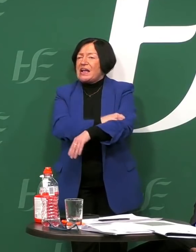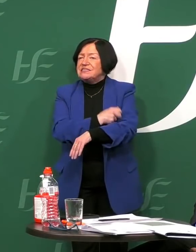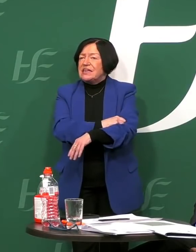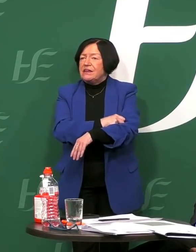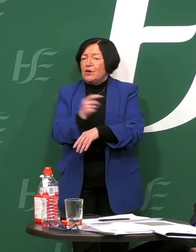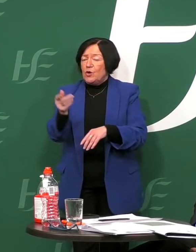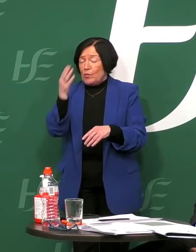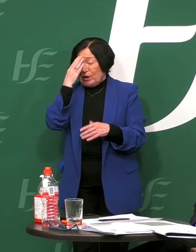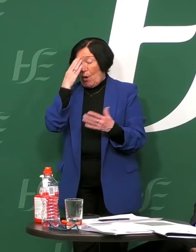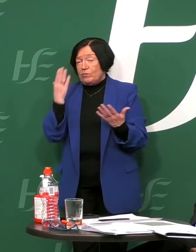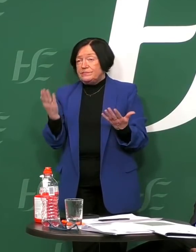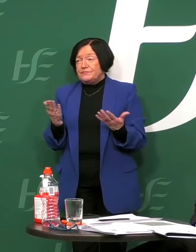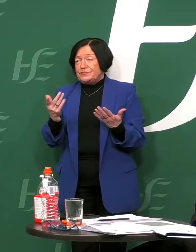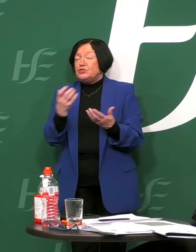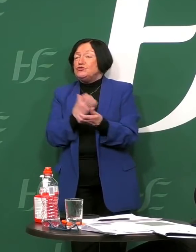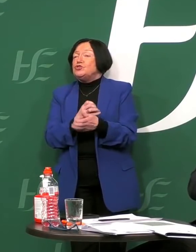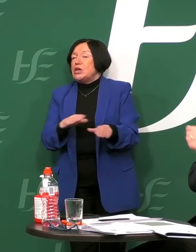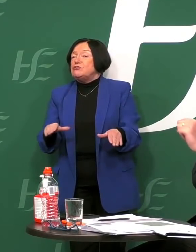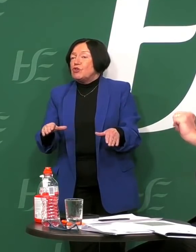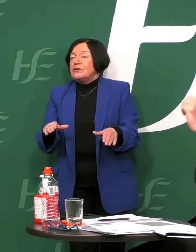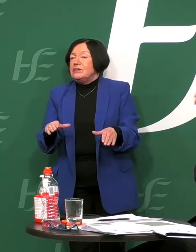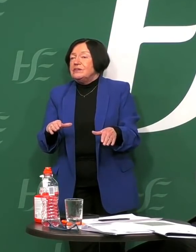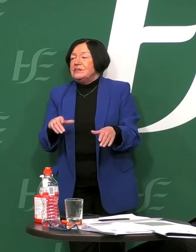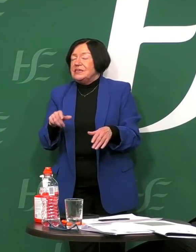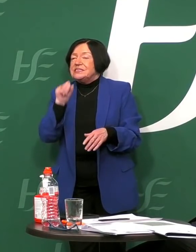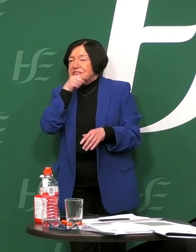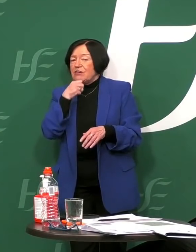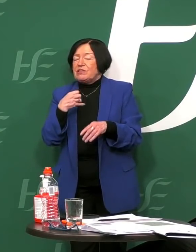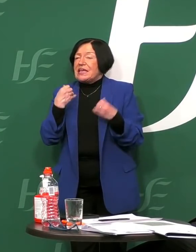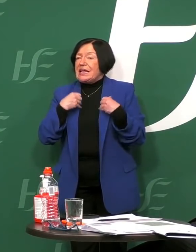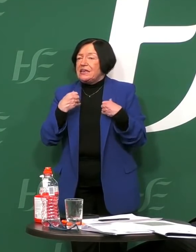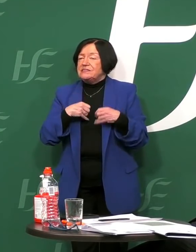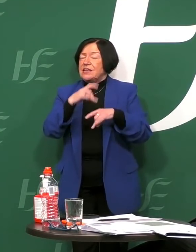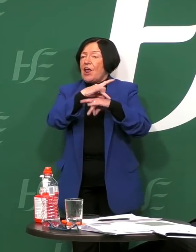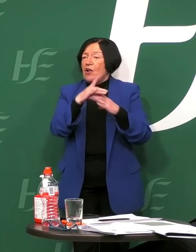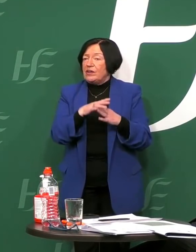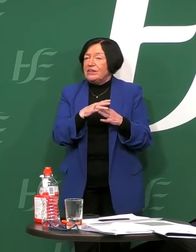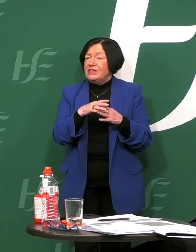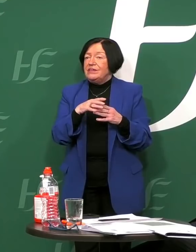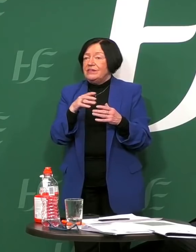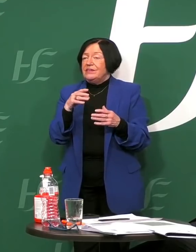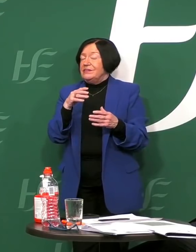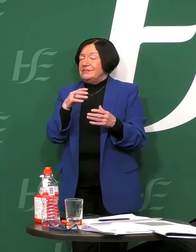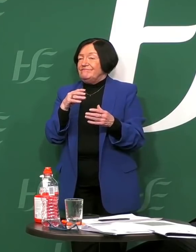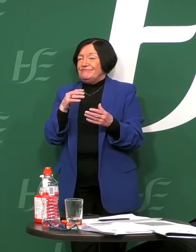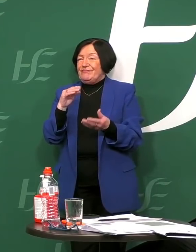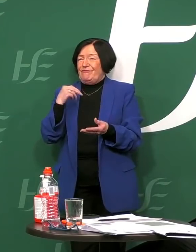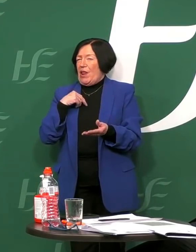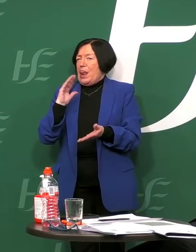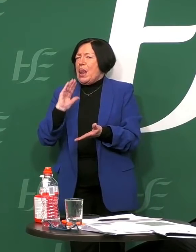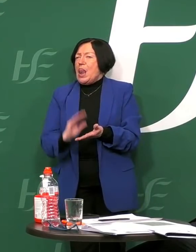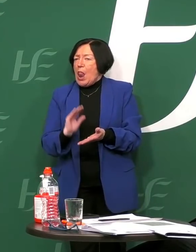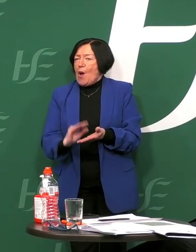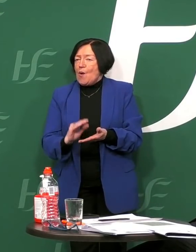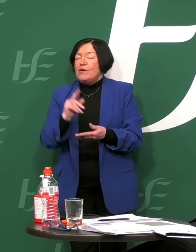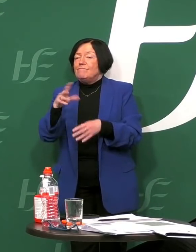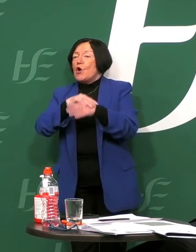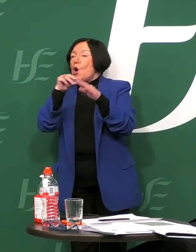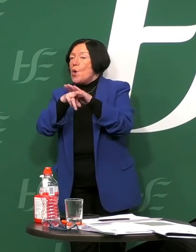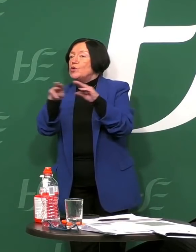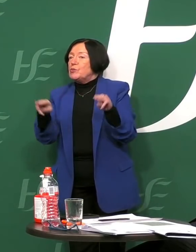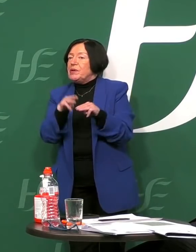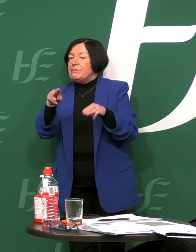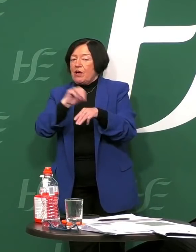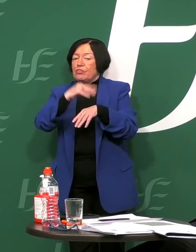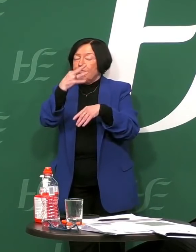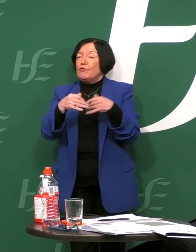know, fortunately, for children, serious illness and hospitalisation is relatively uncommon. But for older people and those with